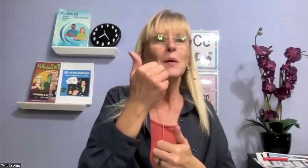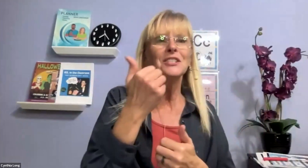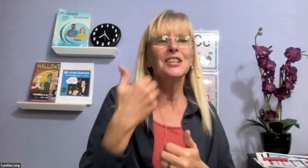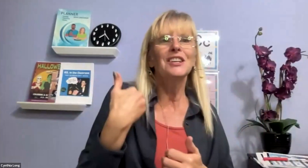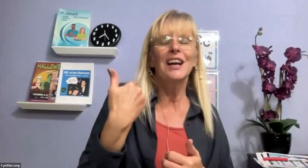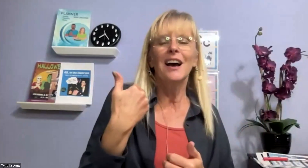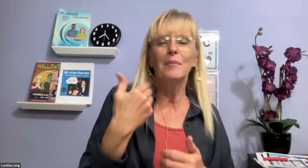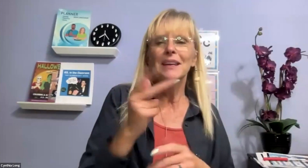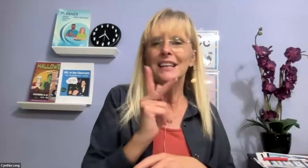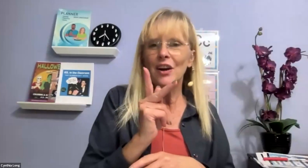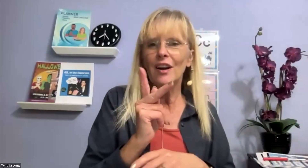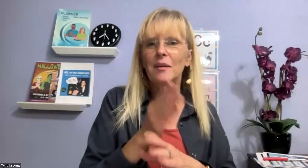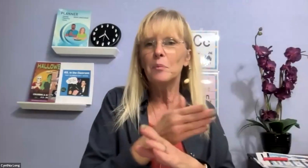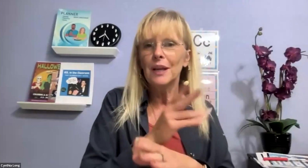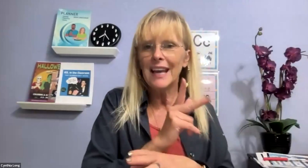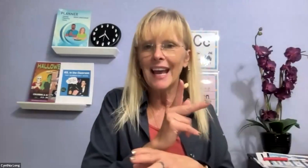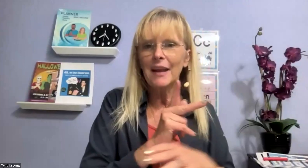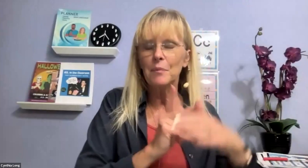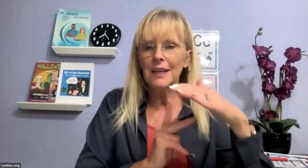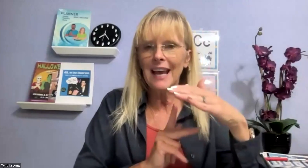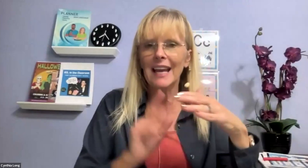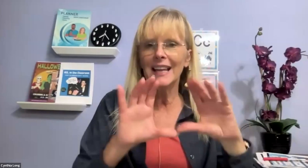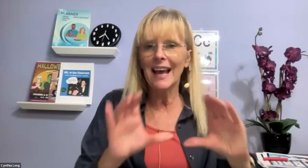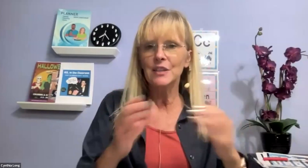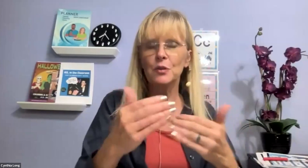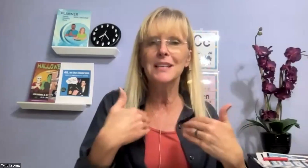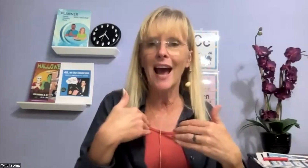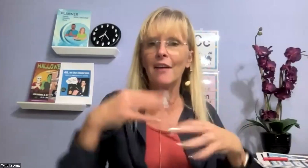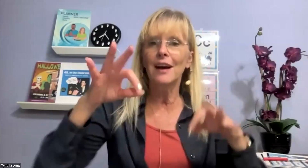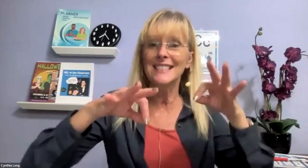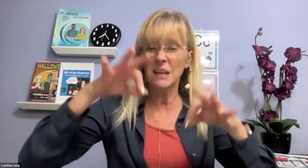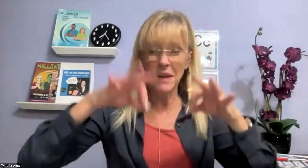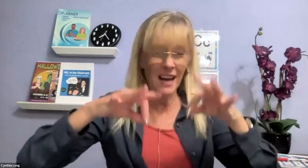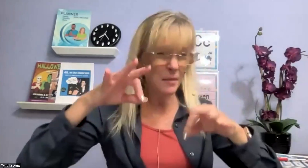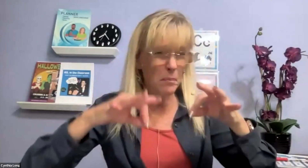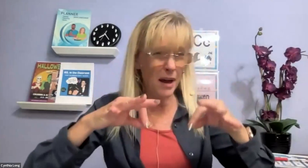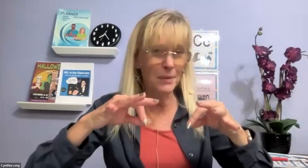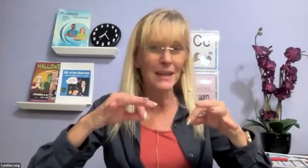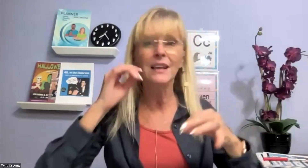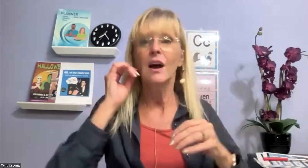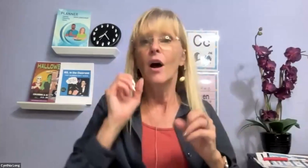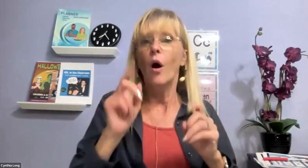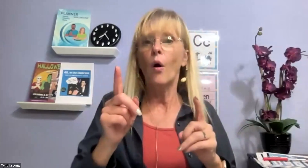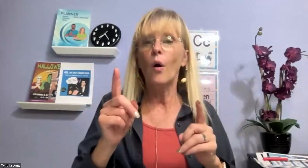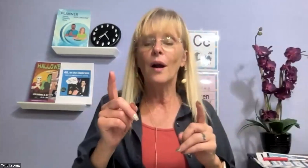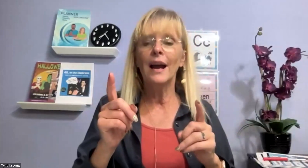Most kindergarten, pre-K classrooms have some kind of puppet or